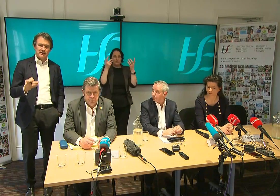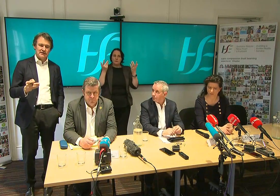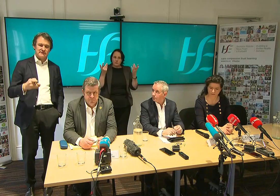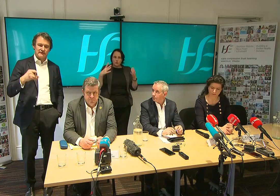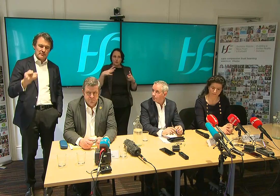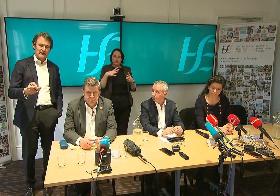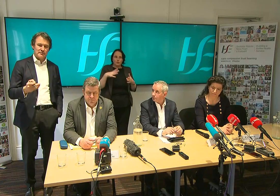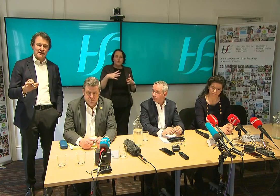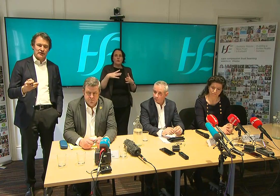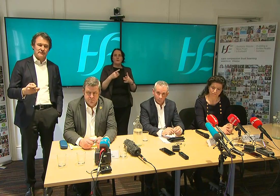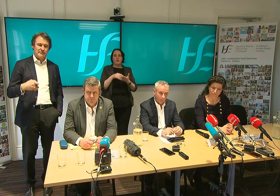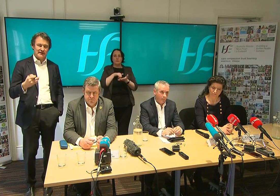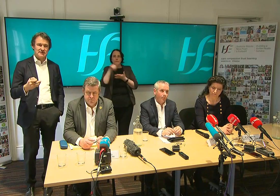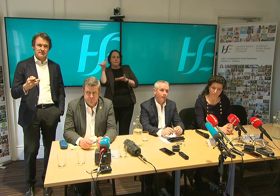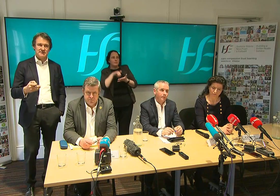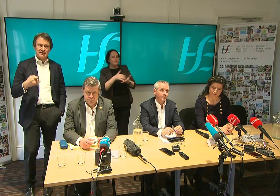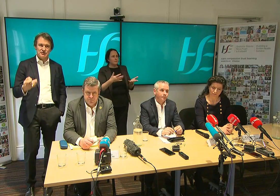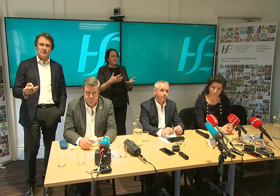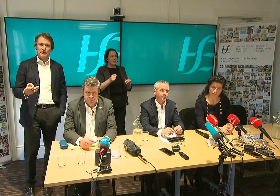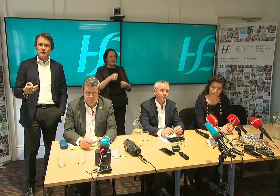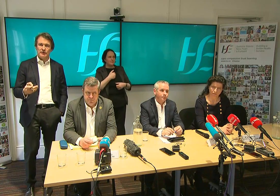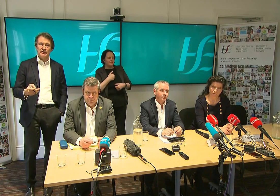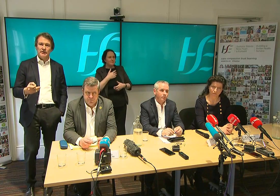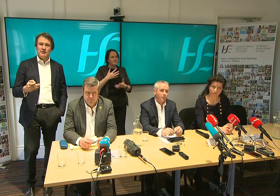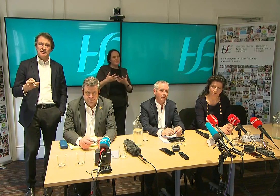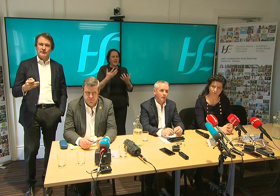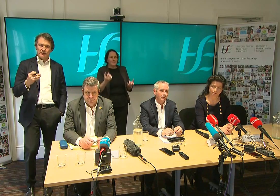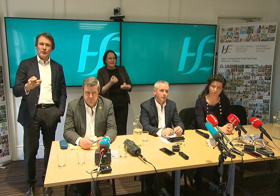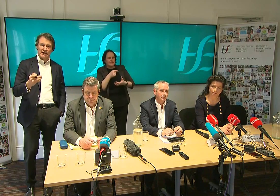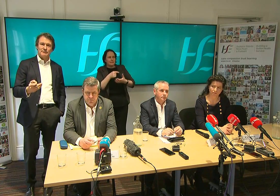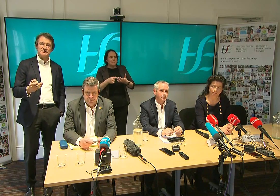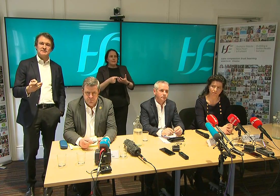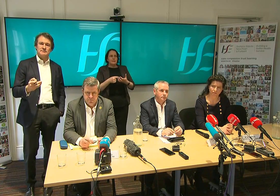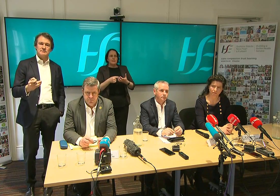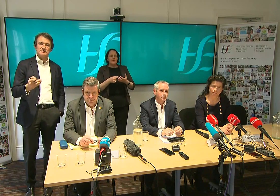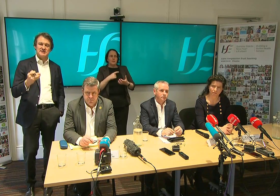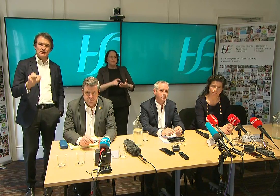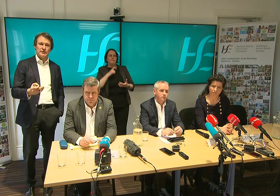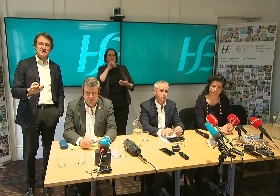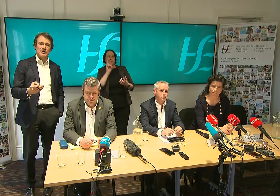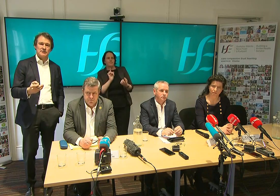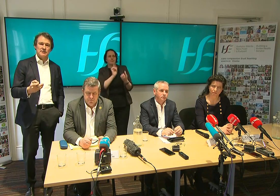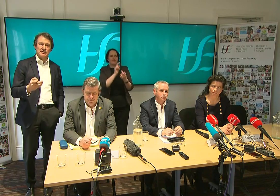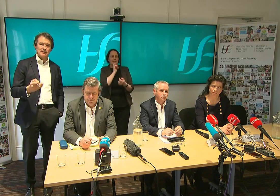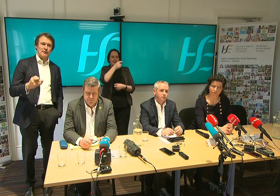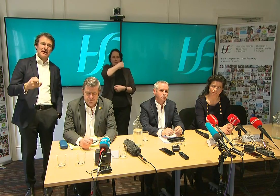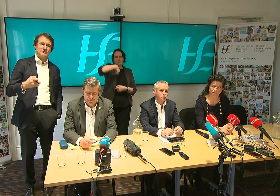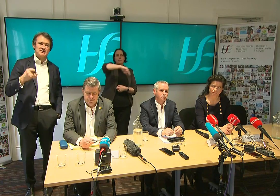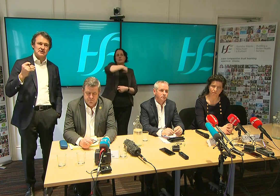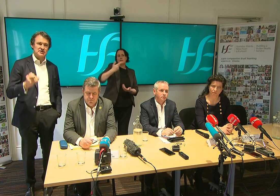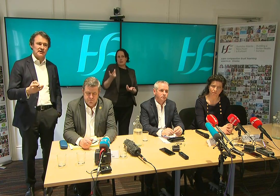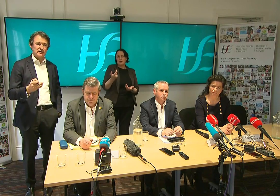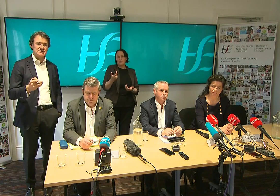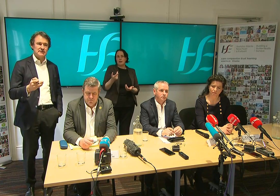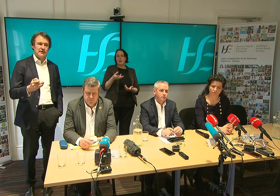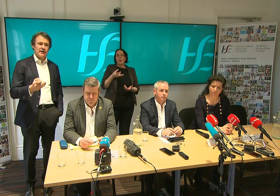people feel as if they've come back from an area, they may have symptoms, they need to come forward. That will help us to slow this down. That will help us